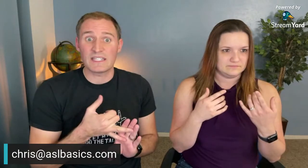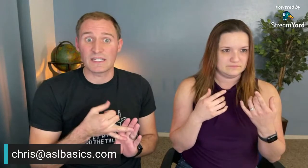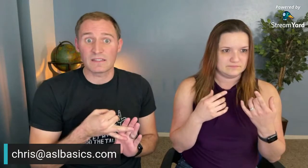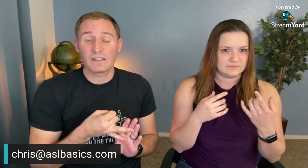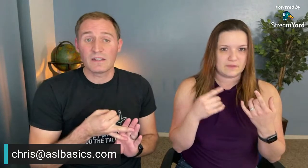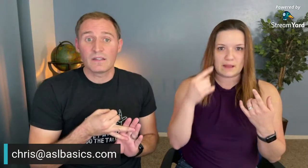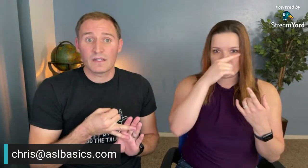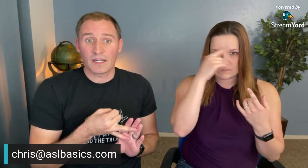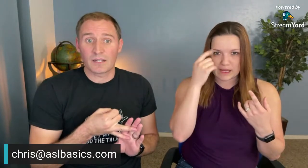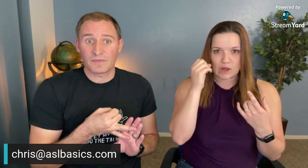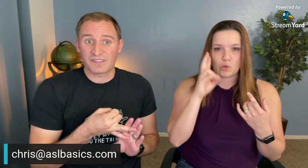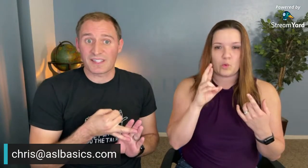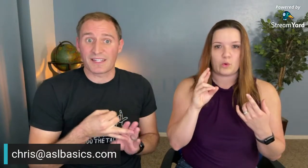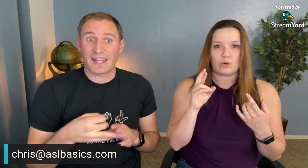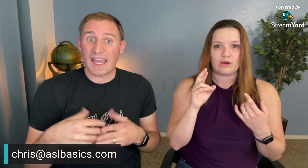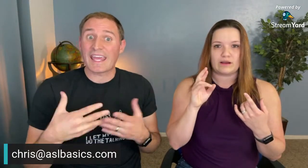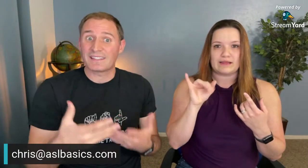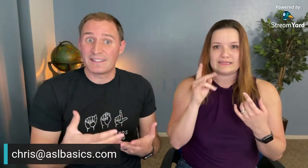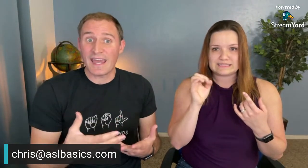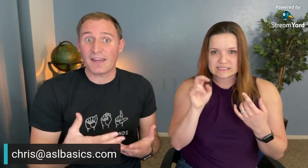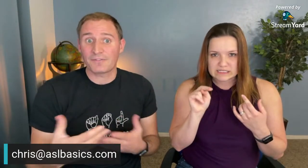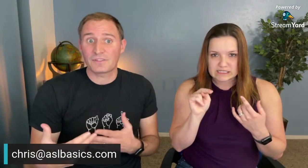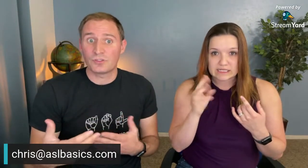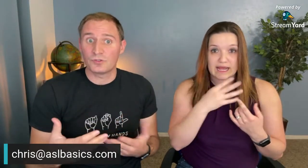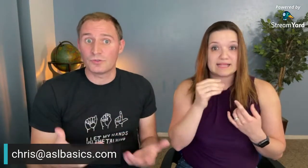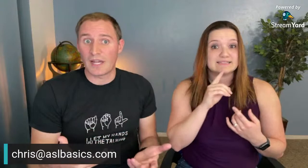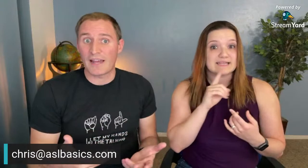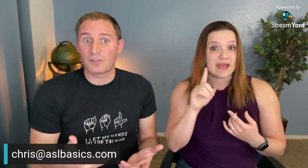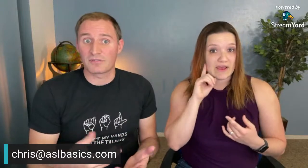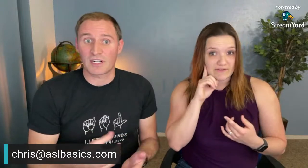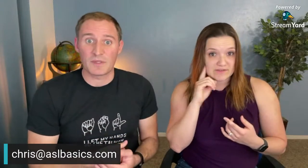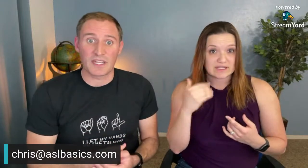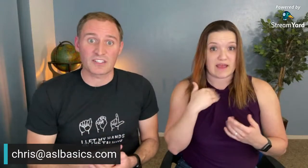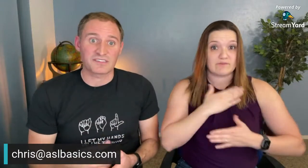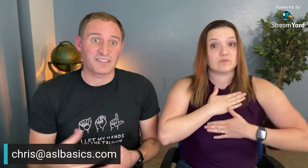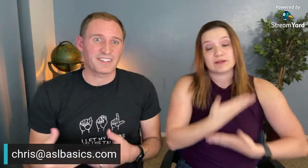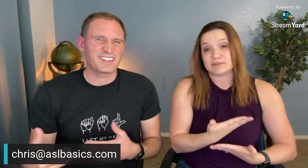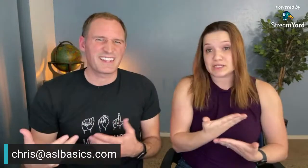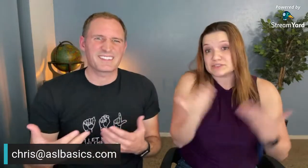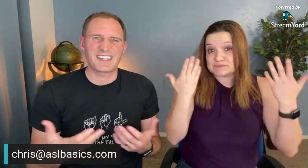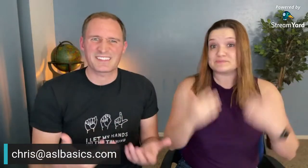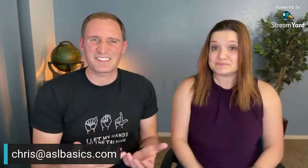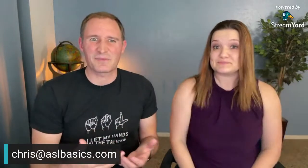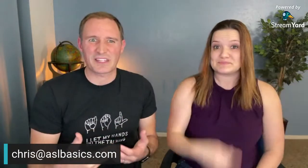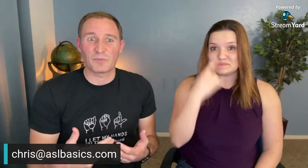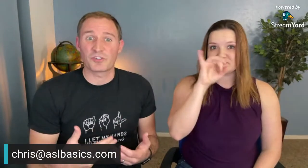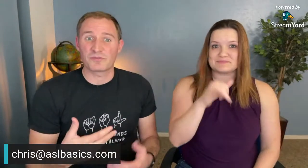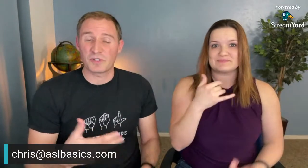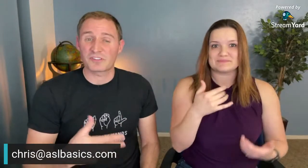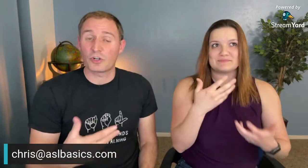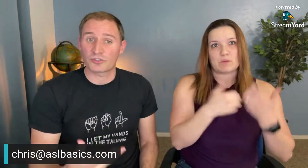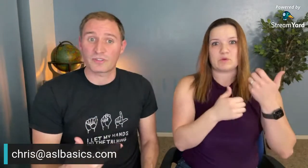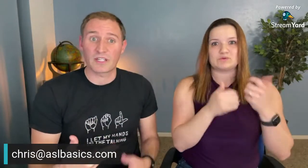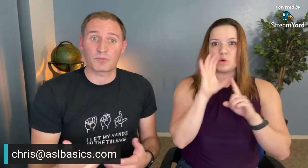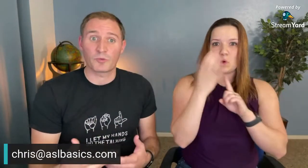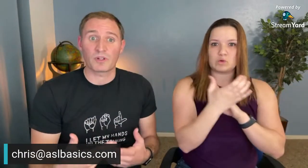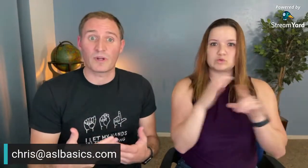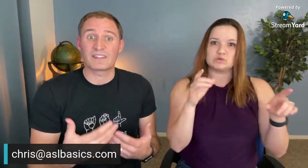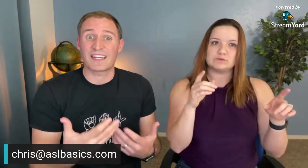Indian descent and deaf to have those recommendations, and because that's just like the most culturally appropriate way to kind of